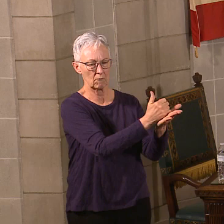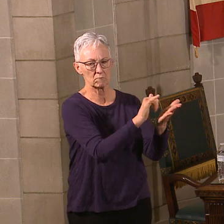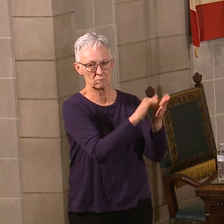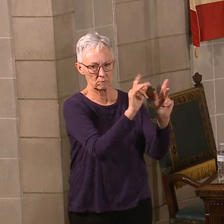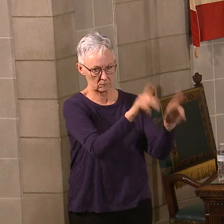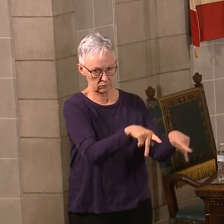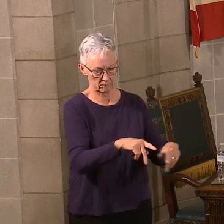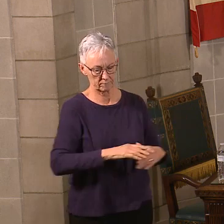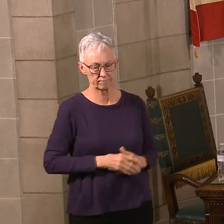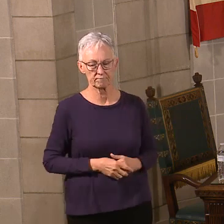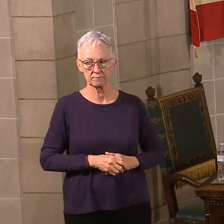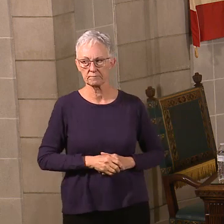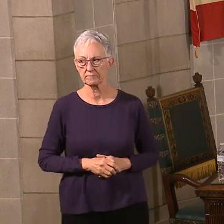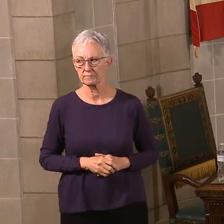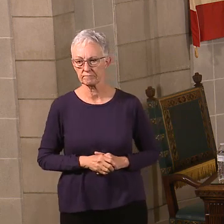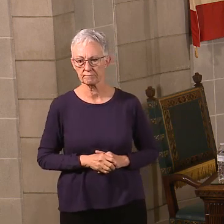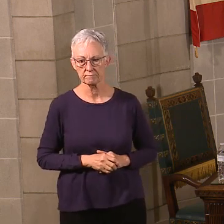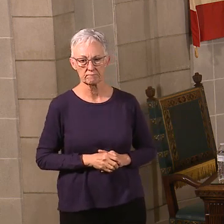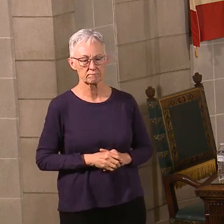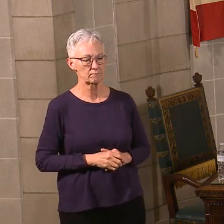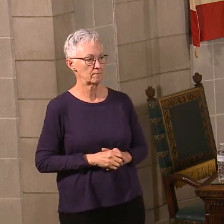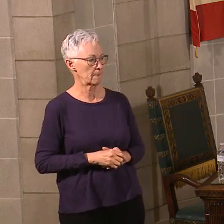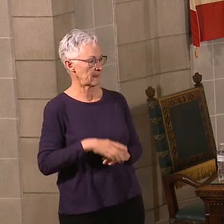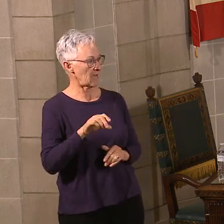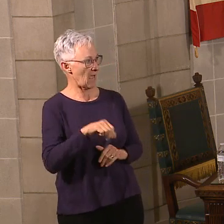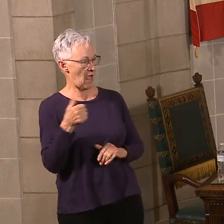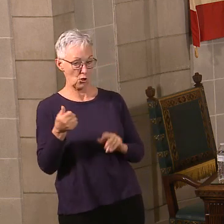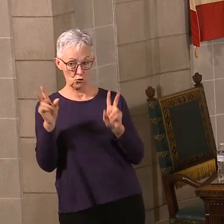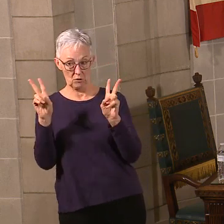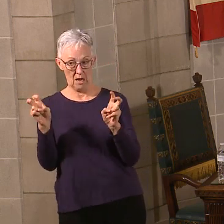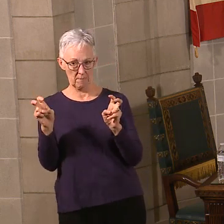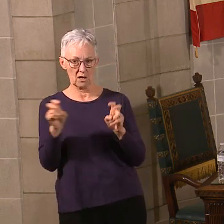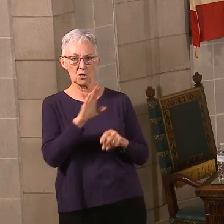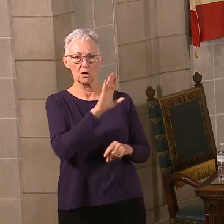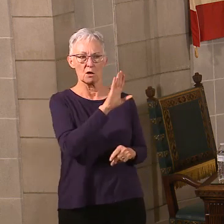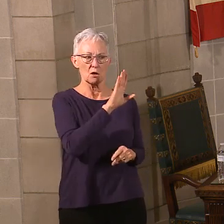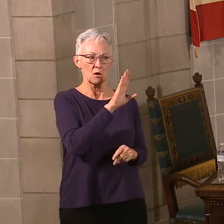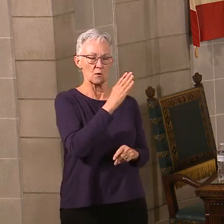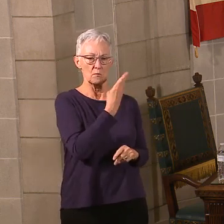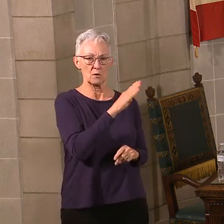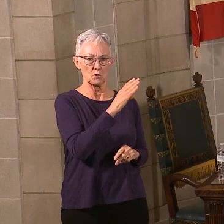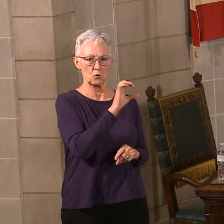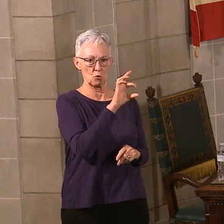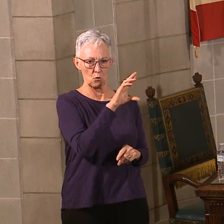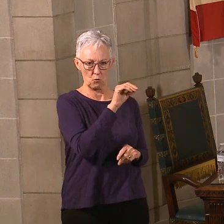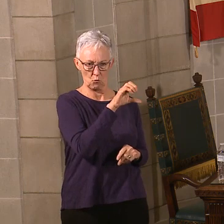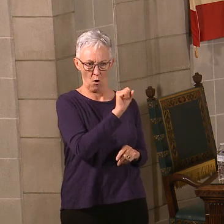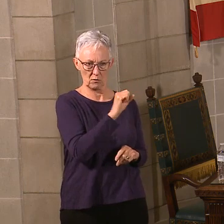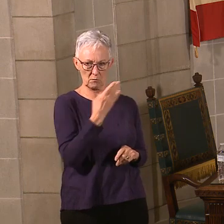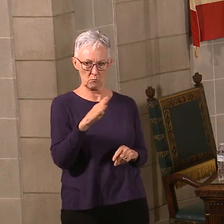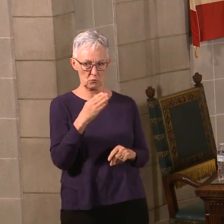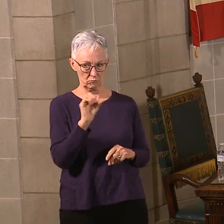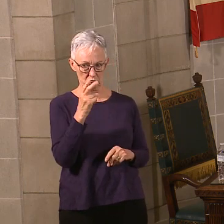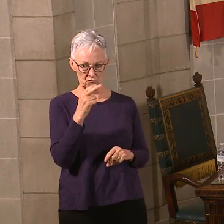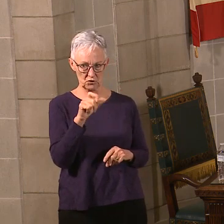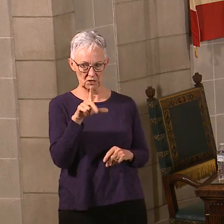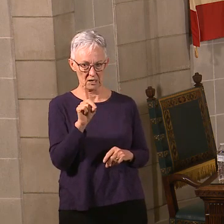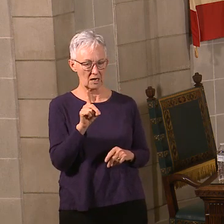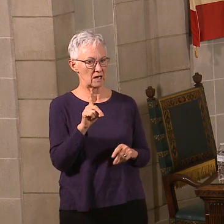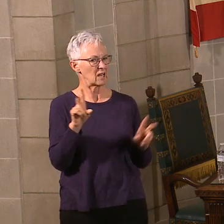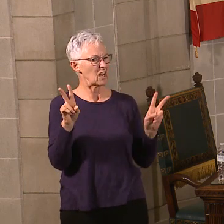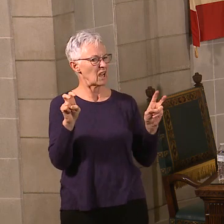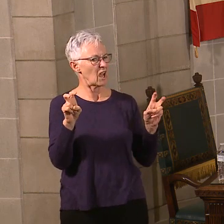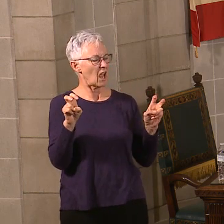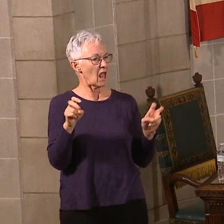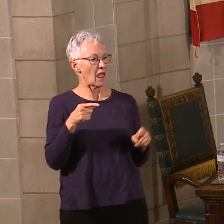kind of hit upon a couple of other topics that we've had here. One, Blue Cross Blue Shield cost sharing. We had Blue Cross and Blue Shield here